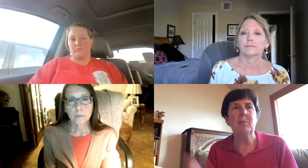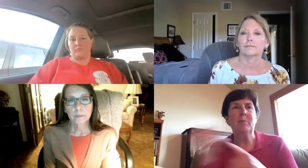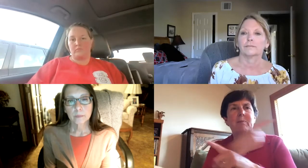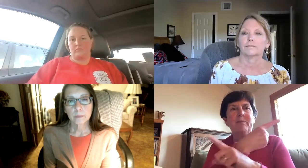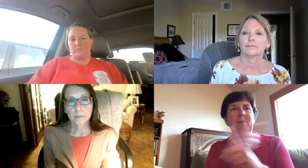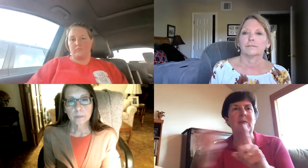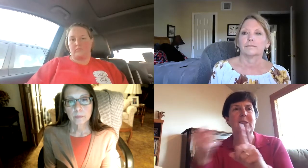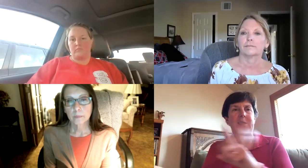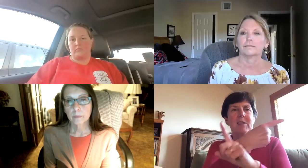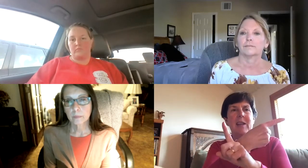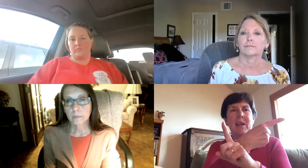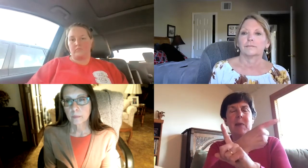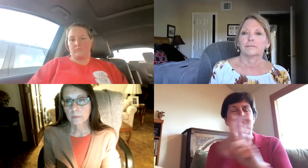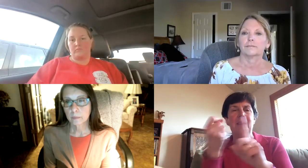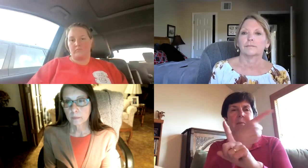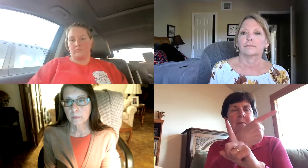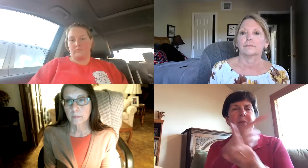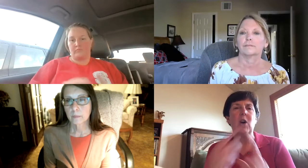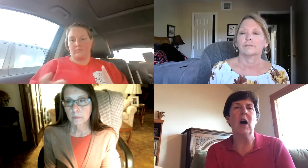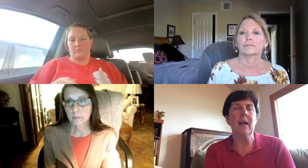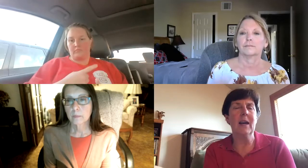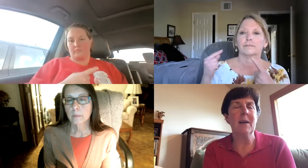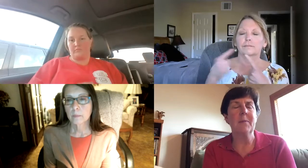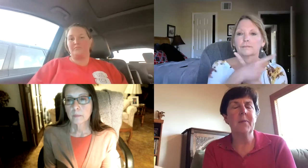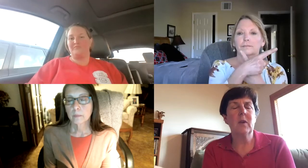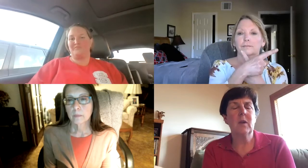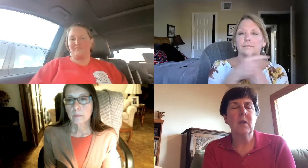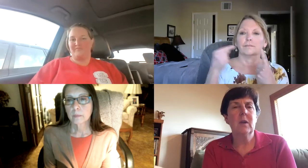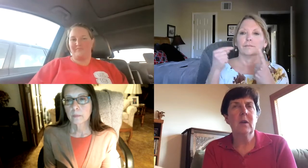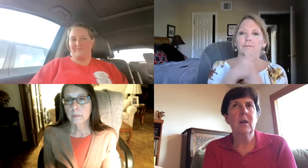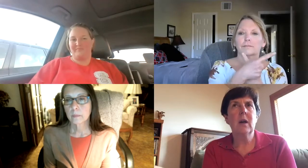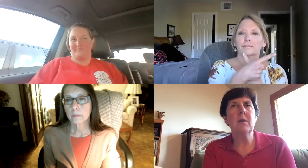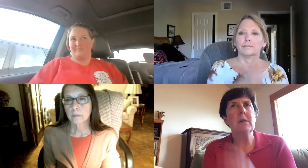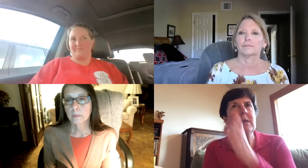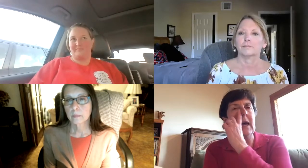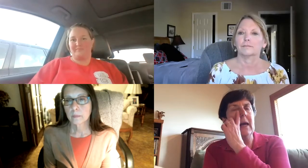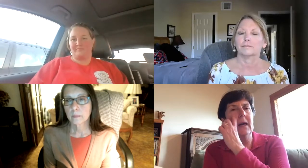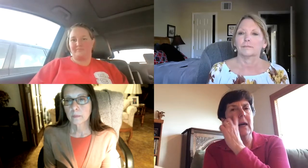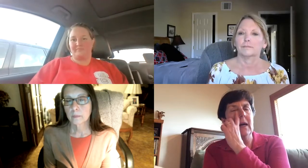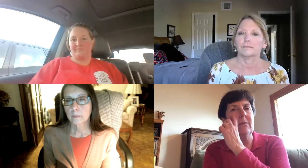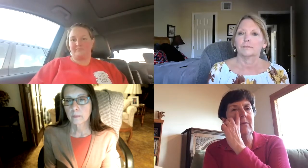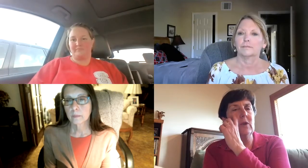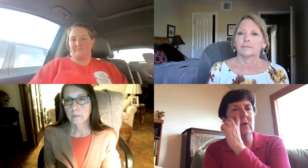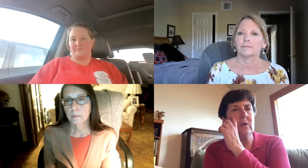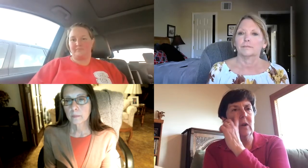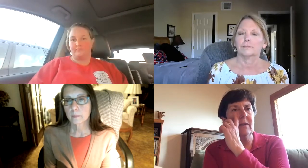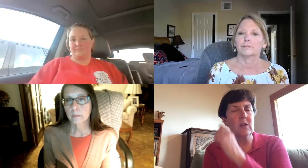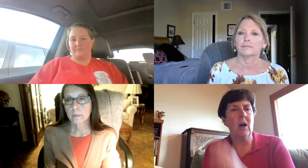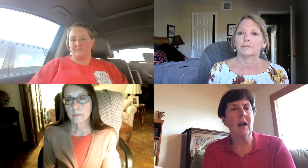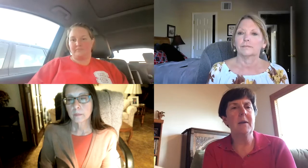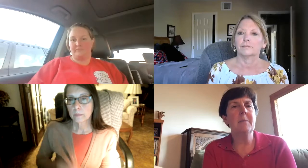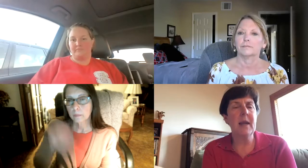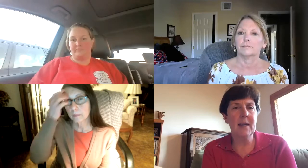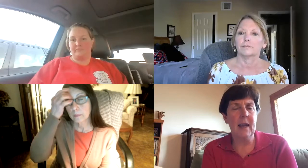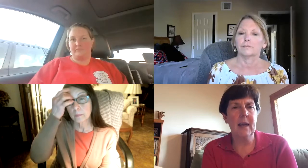Oh, this is take a random thought. I was at a funeral service